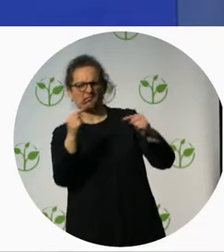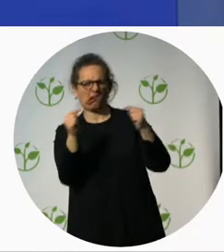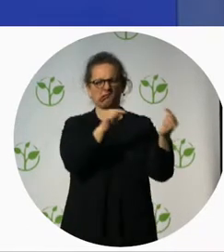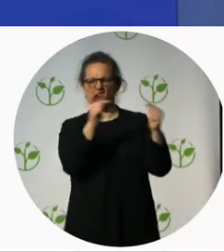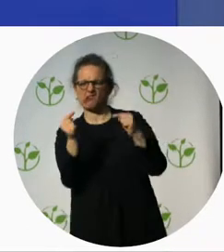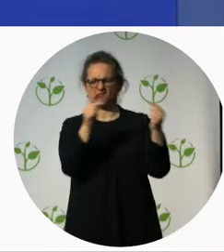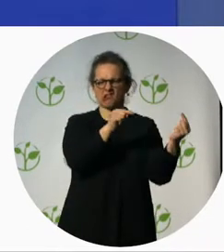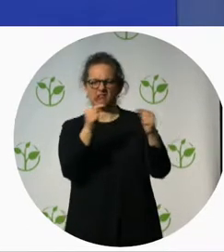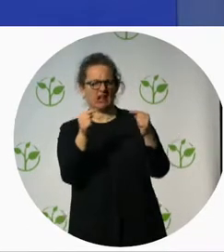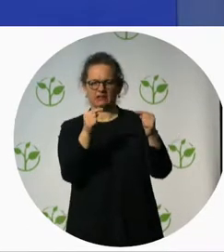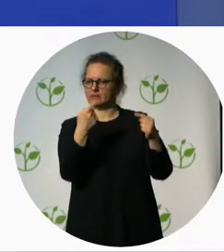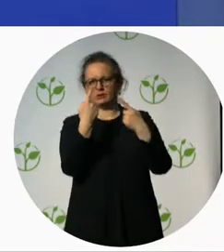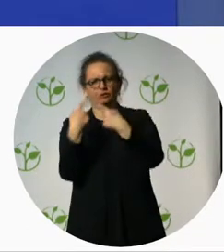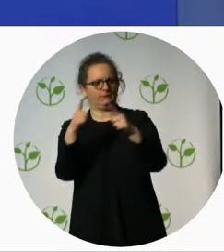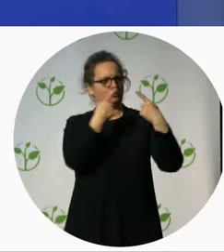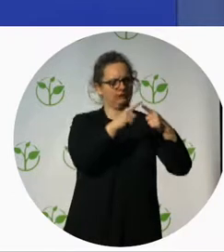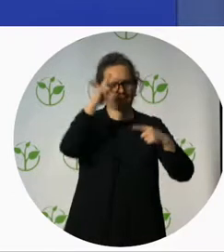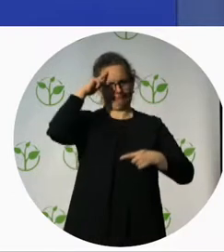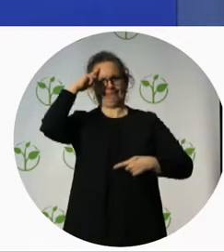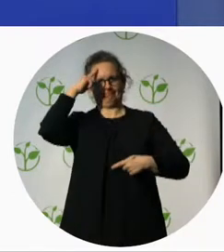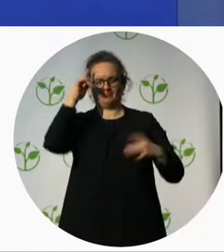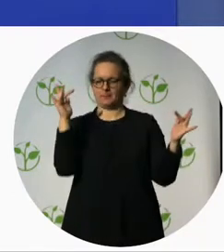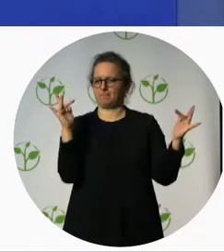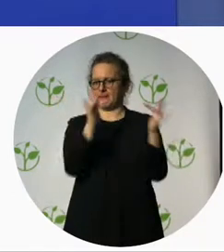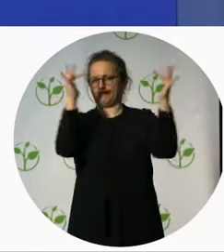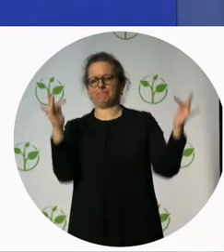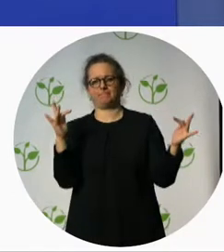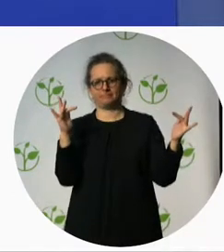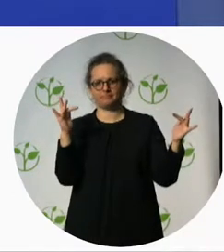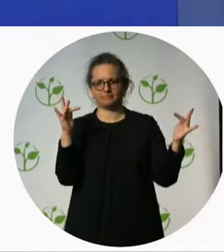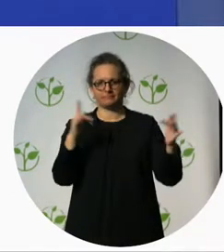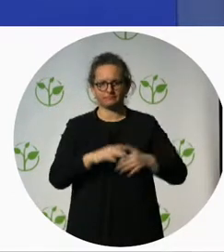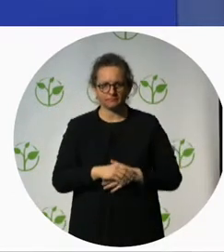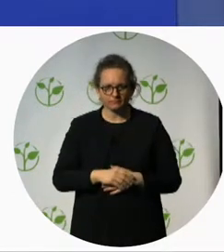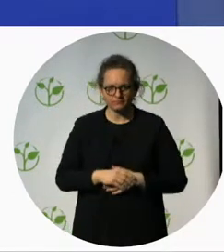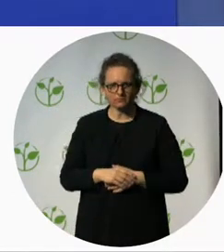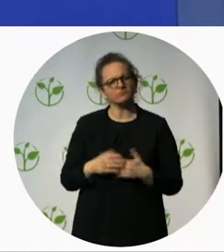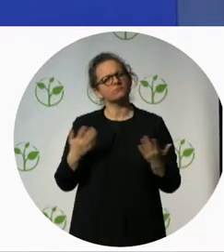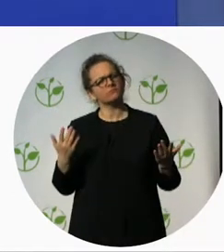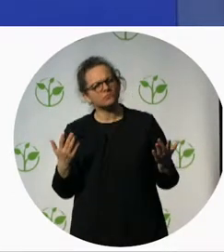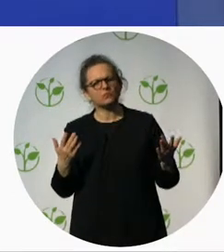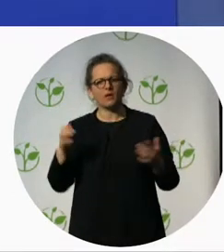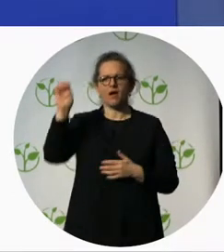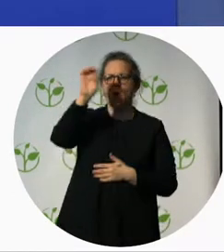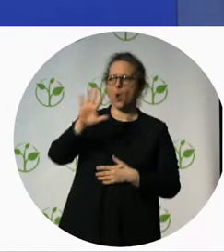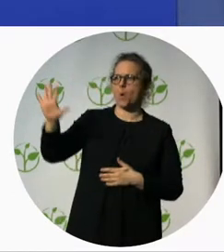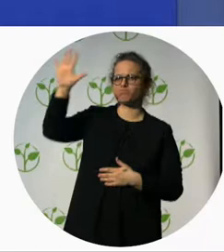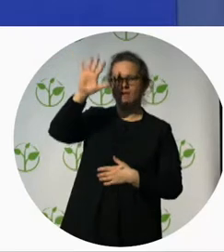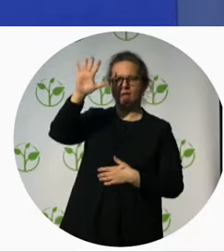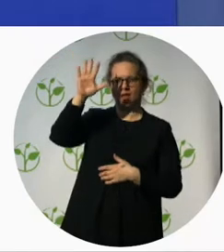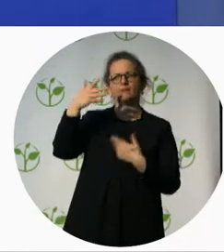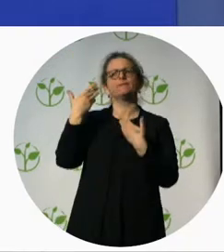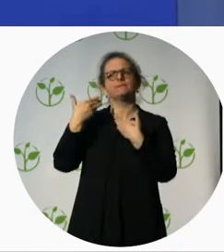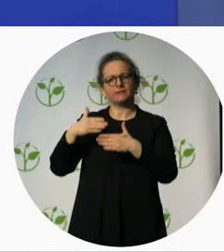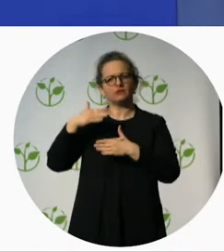groups of doing this. But I may say, and I am very happy to tell you, that now the convention is the most successful